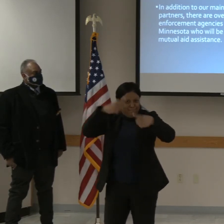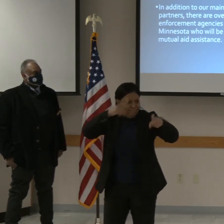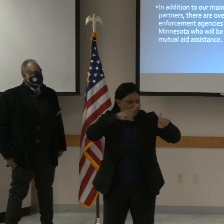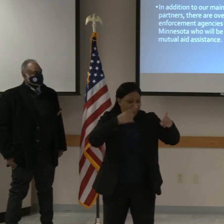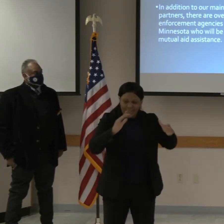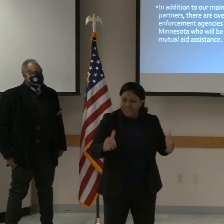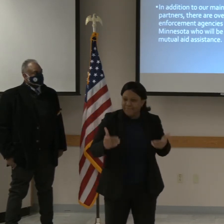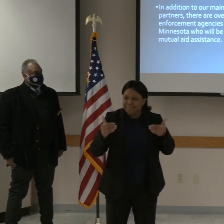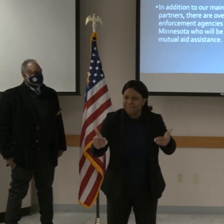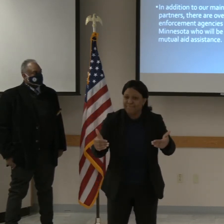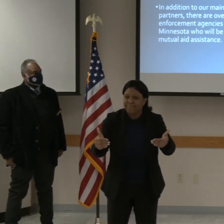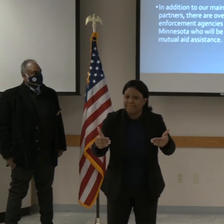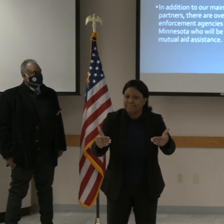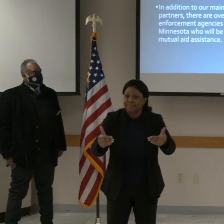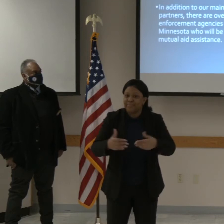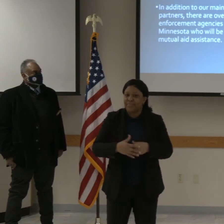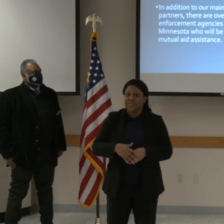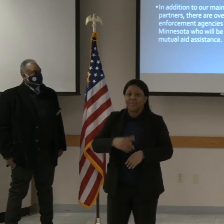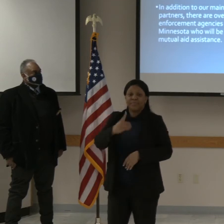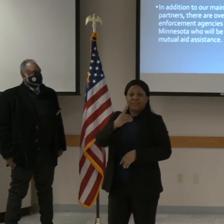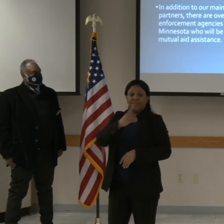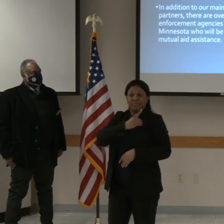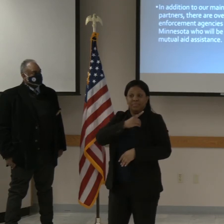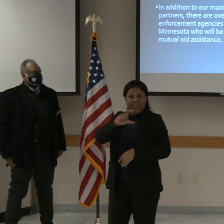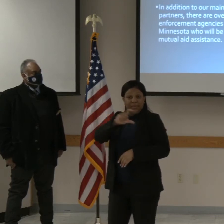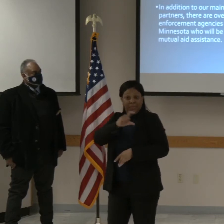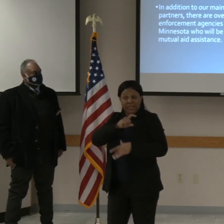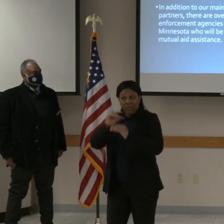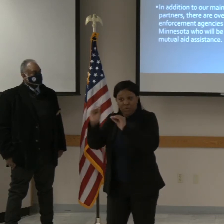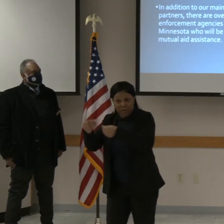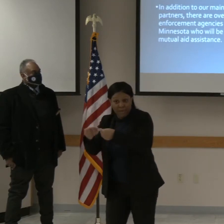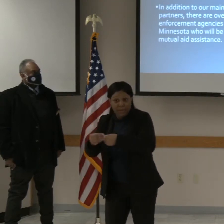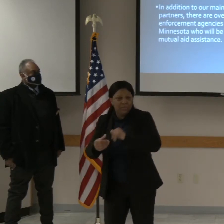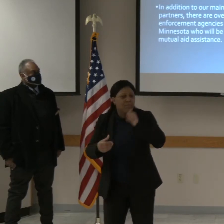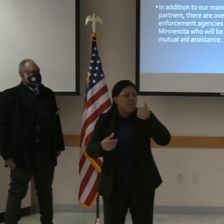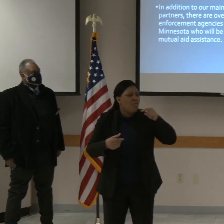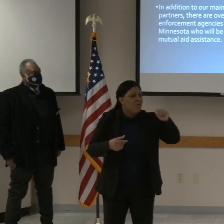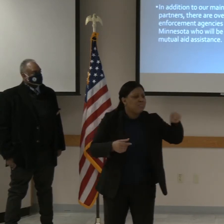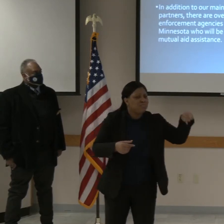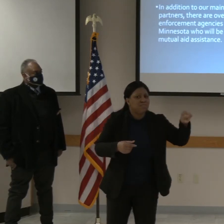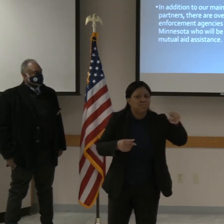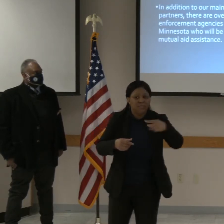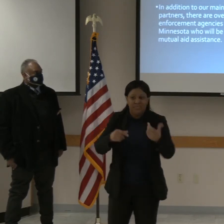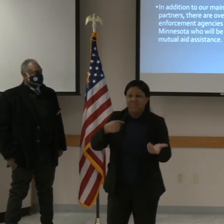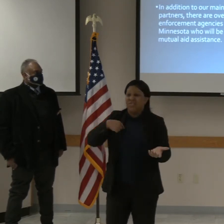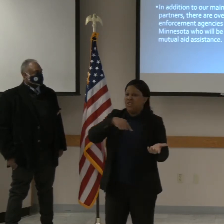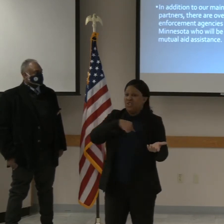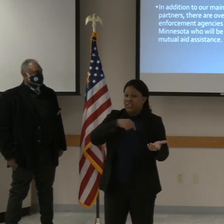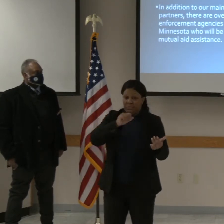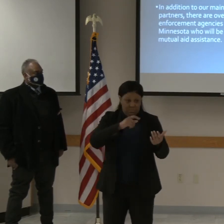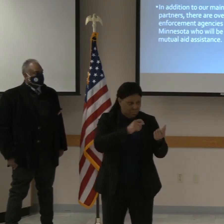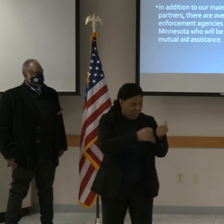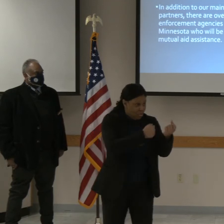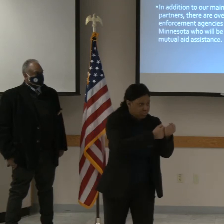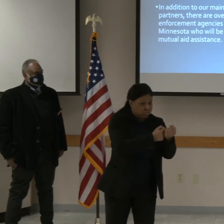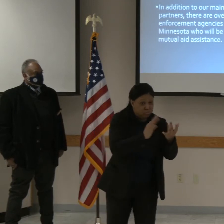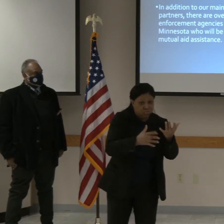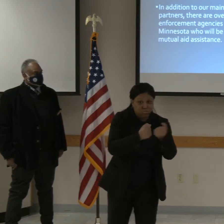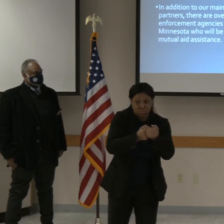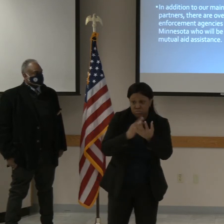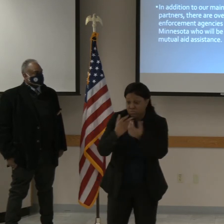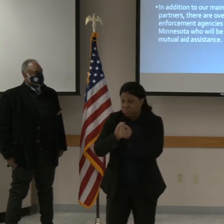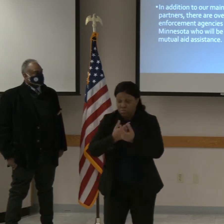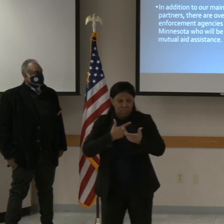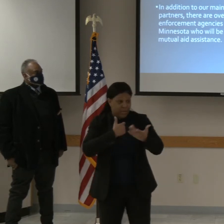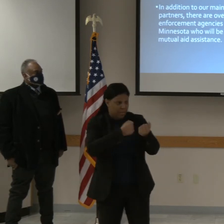County Sheriff's Office, the State Patrol, and the other agencies involved, continue to cultivate that mutual aid response that we know is necessary to